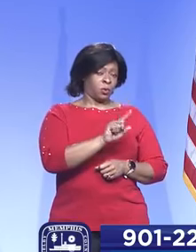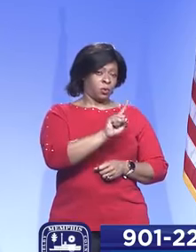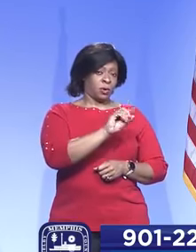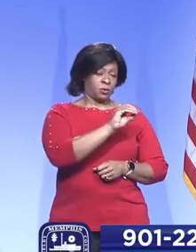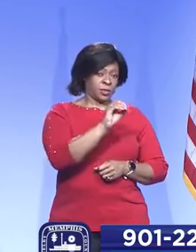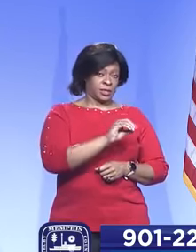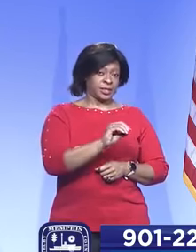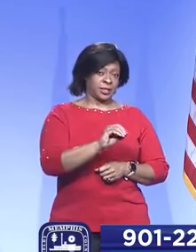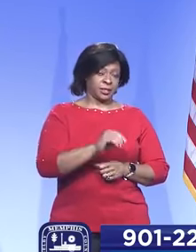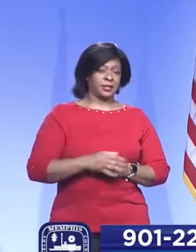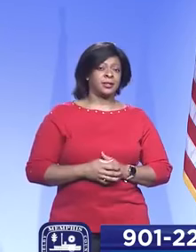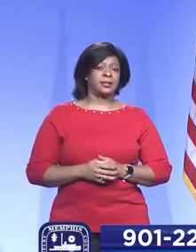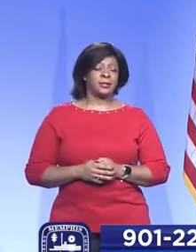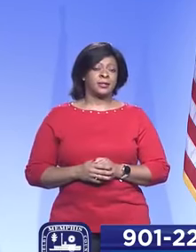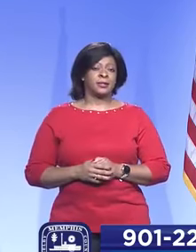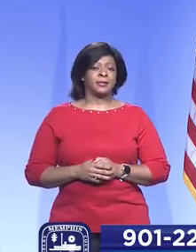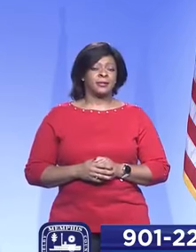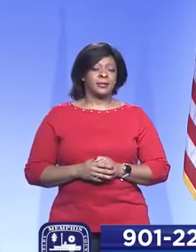52.1%.